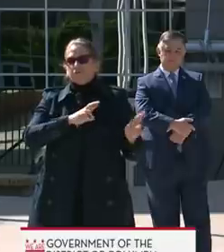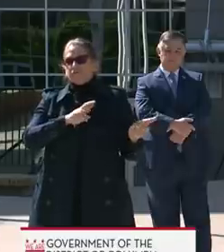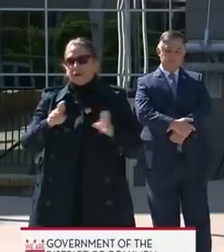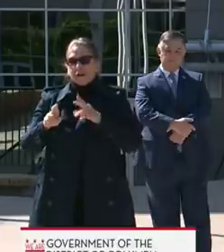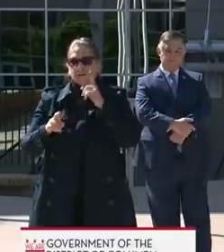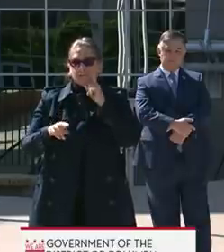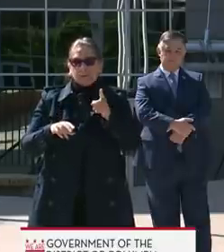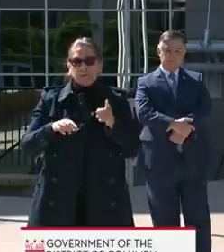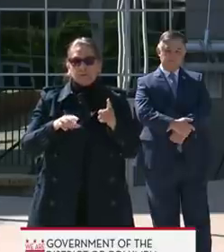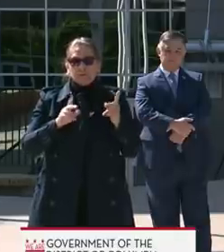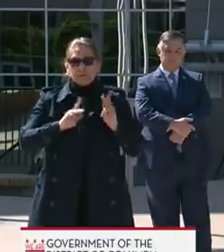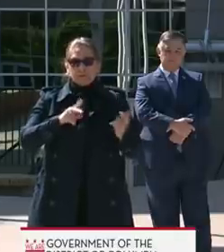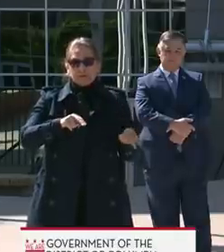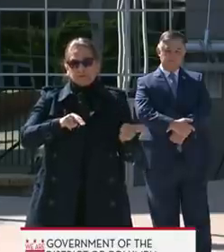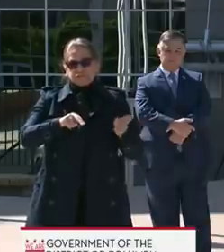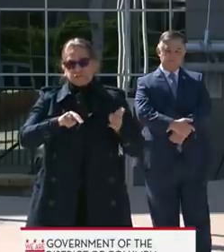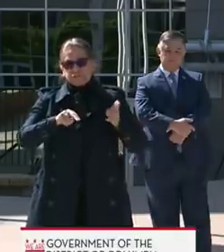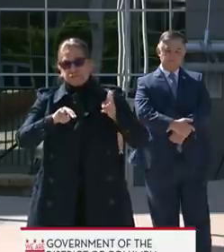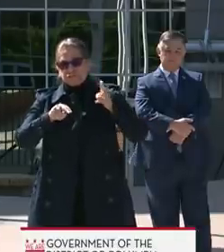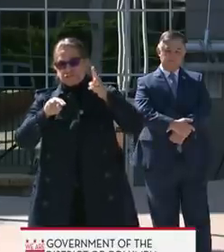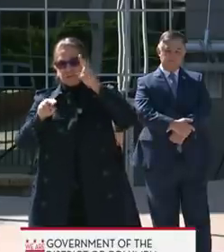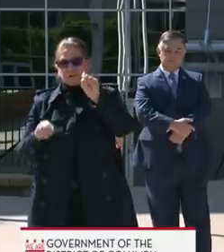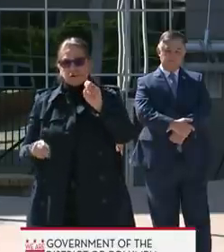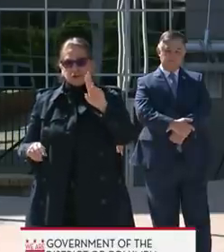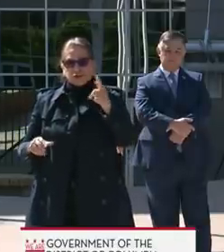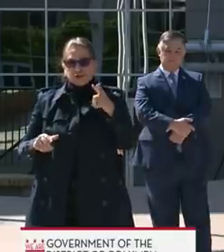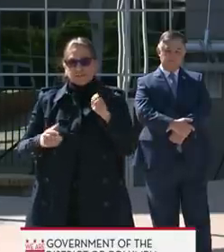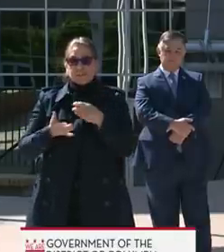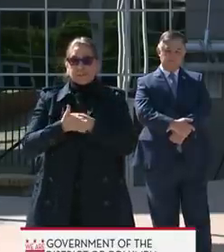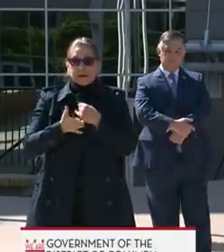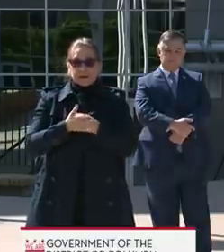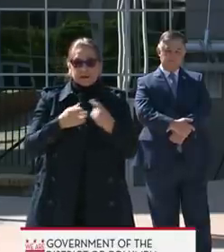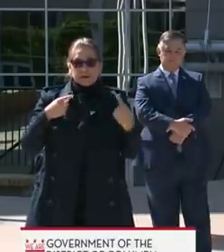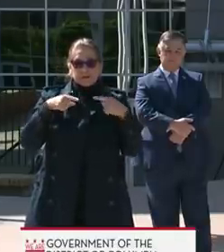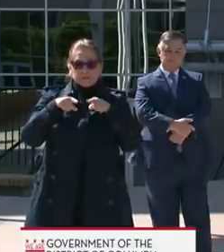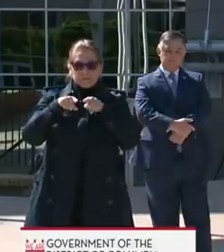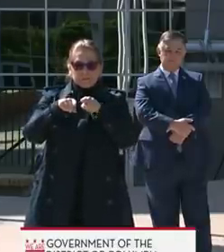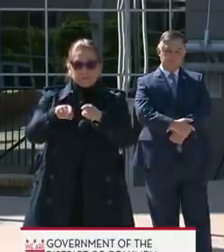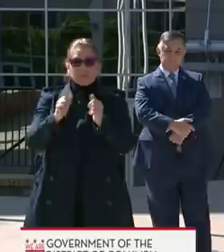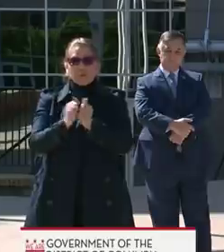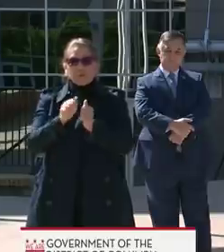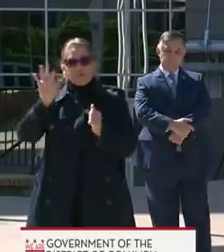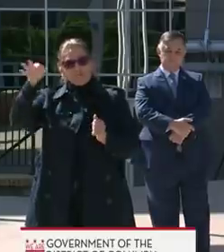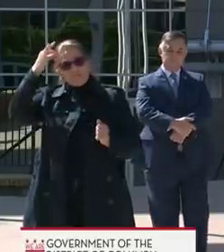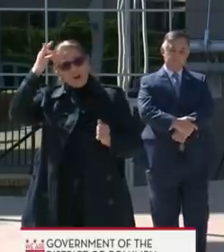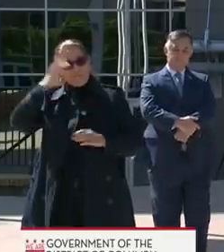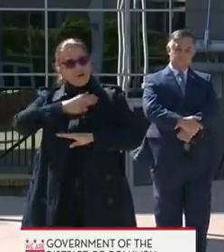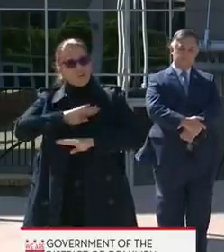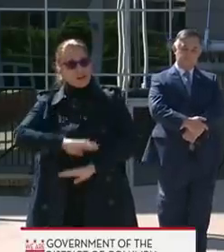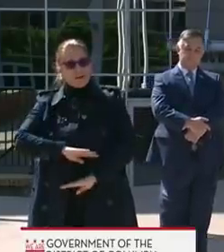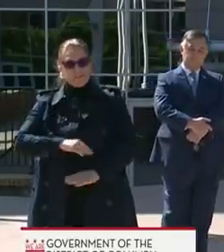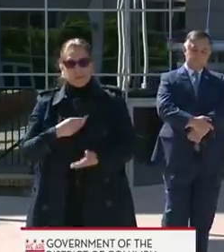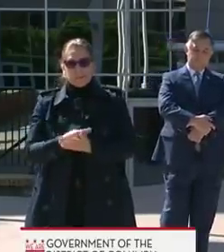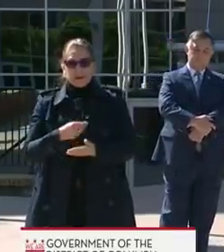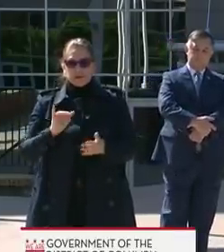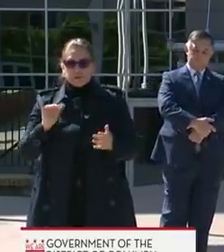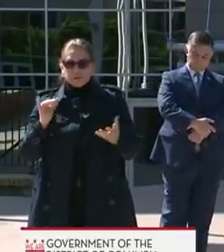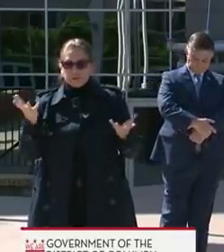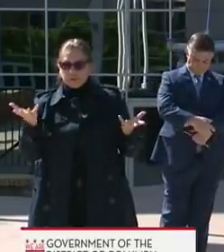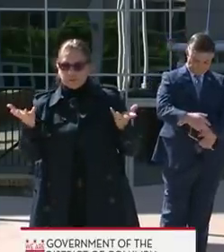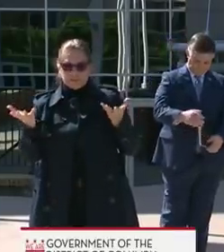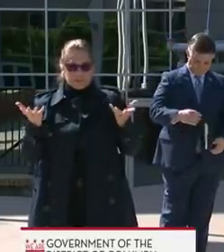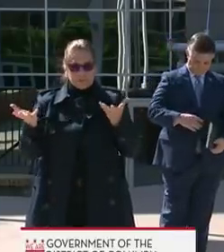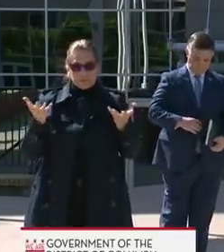federal relief legislation that's been adopted. But to ensure that those dollars are available now to help